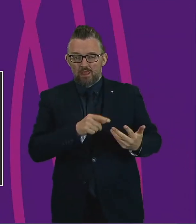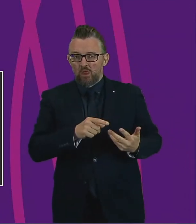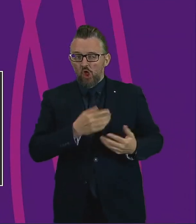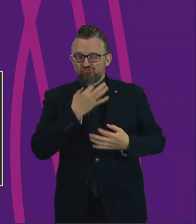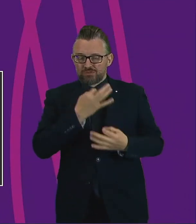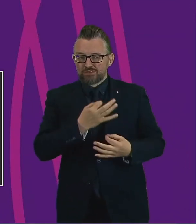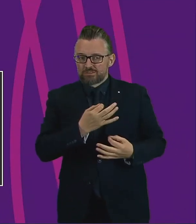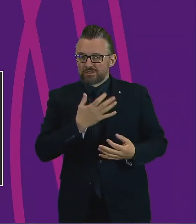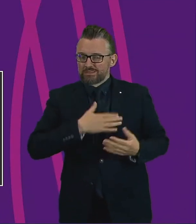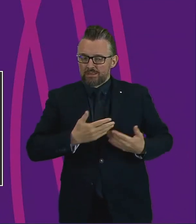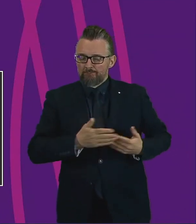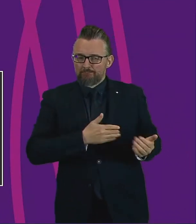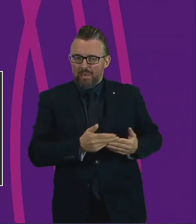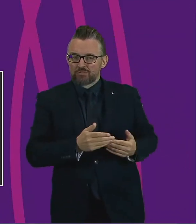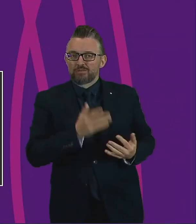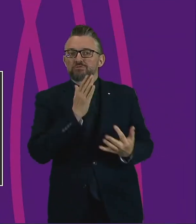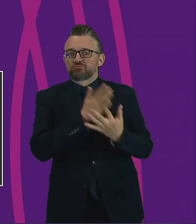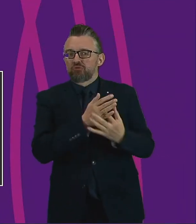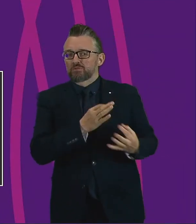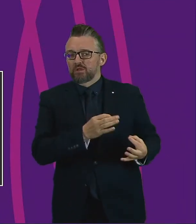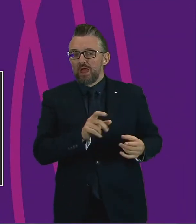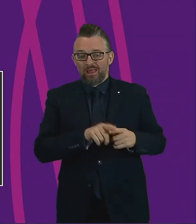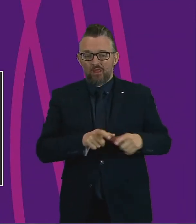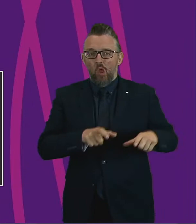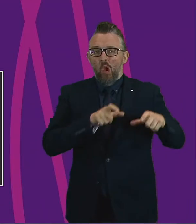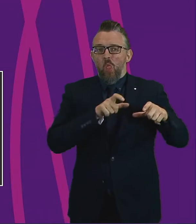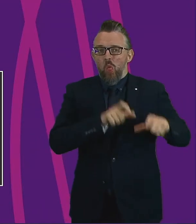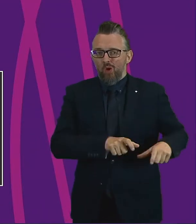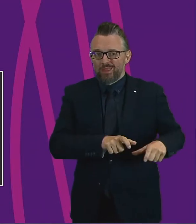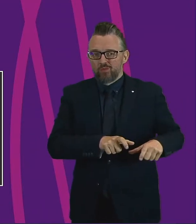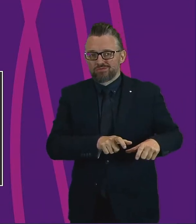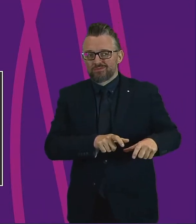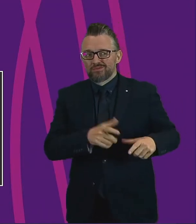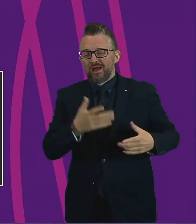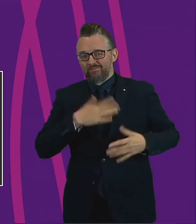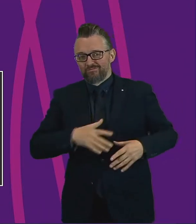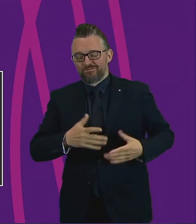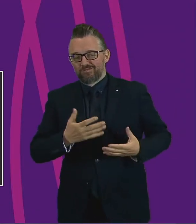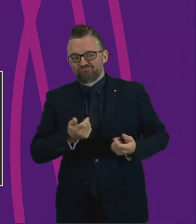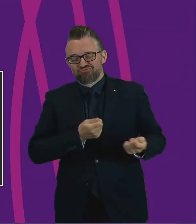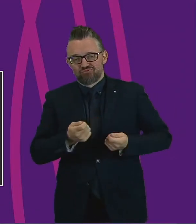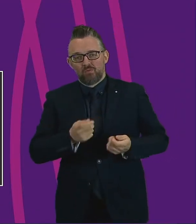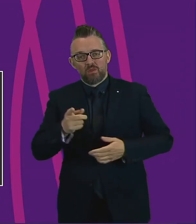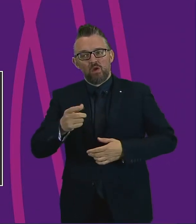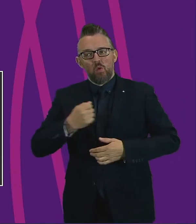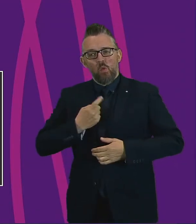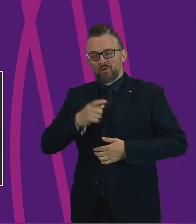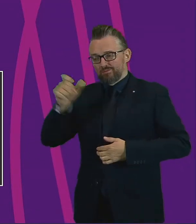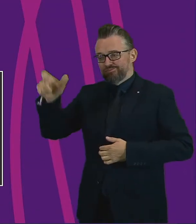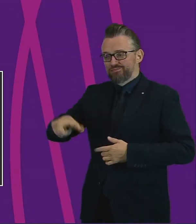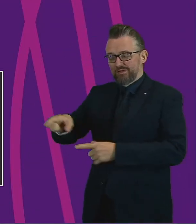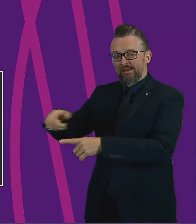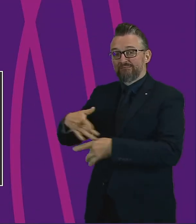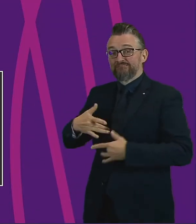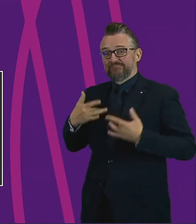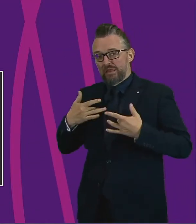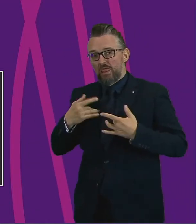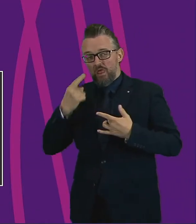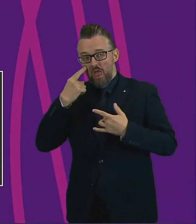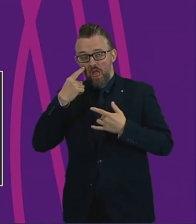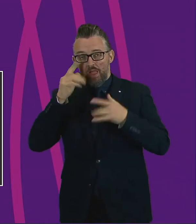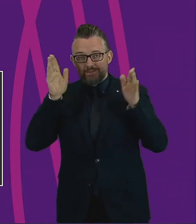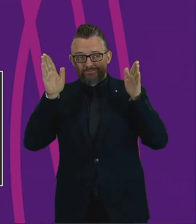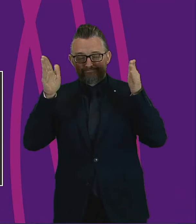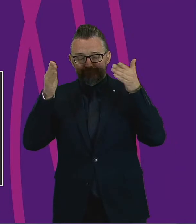the harms caused by lockdown itself. My constituent, Geoffrey Hills, fears he will lose his sight as a result